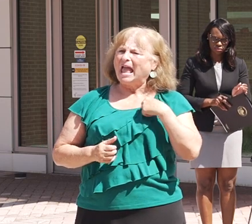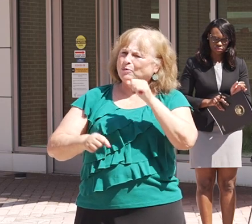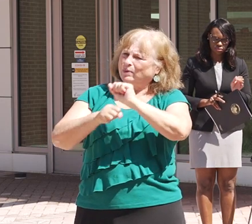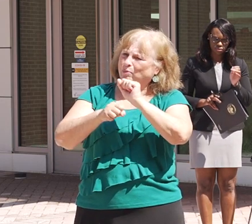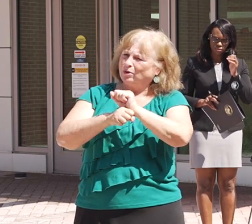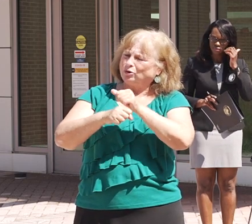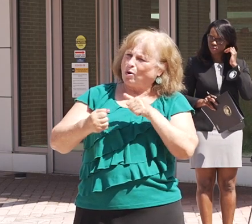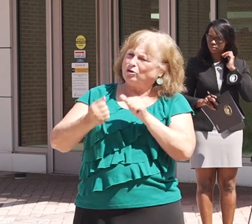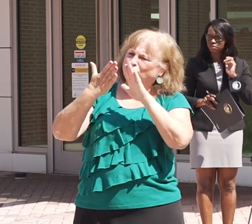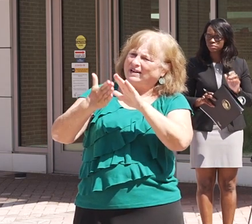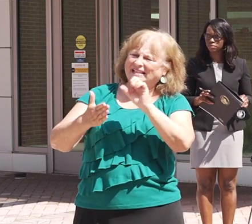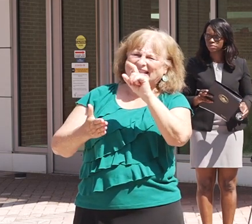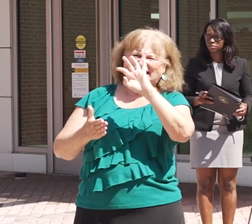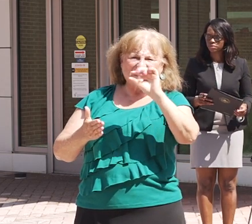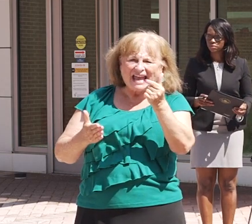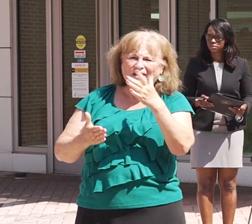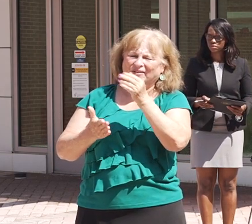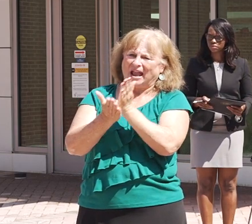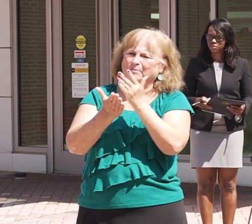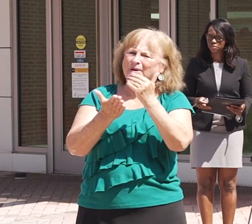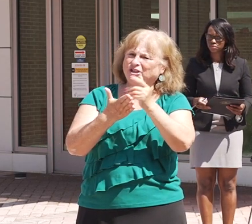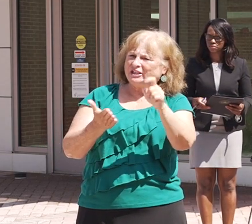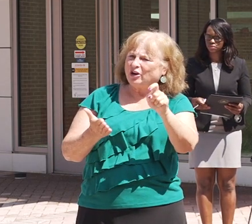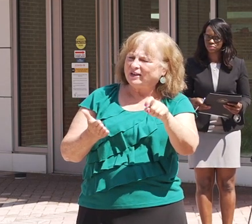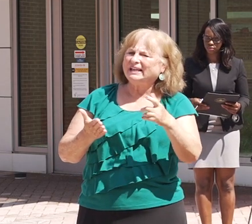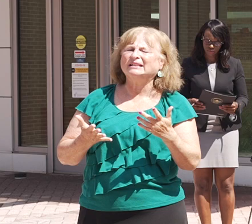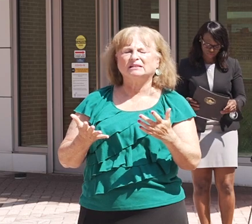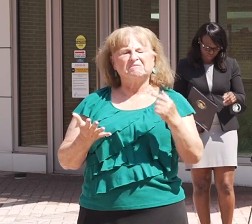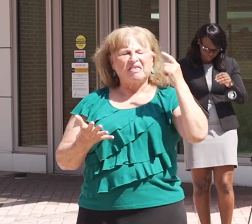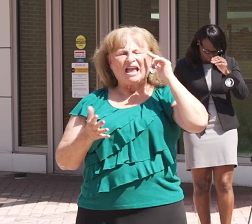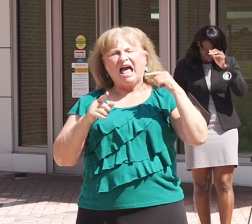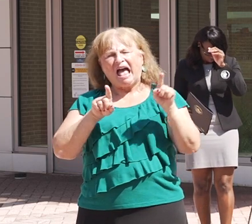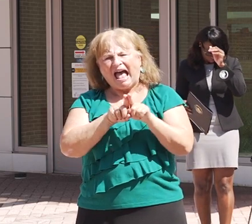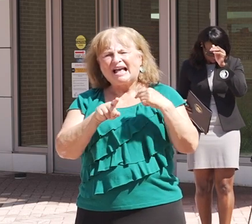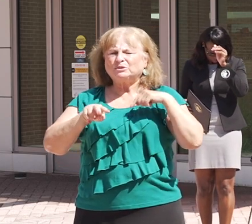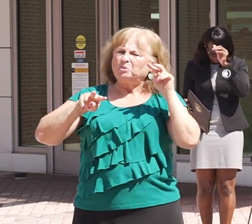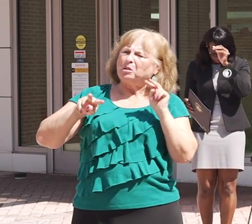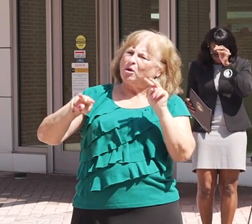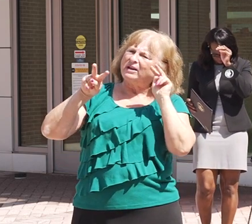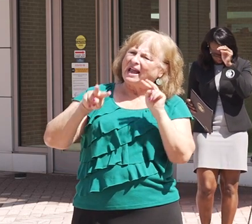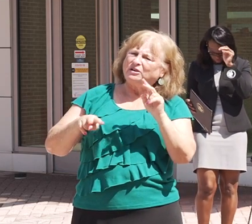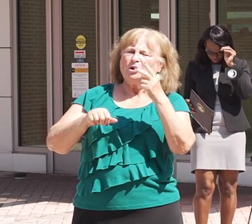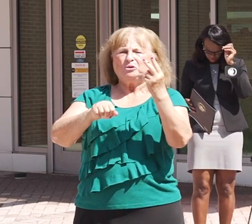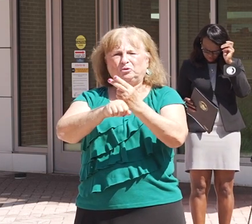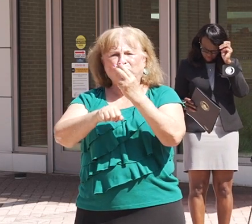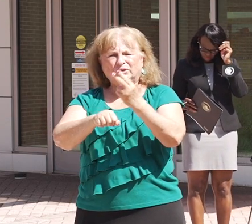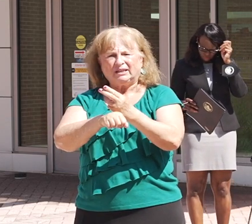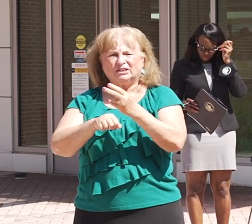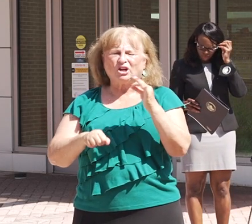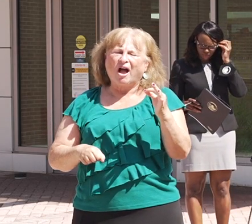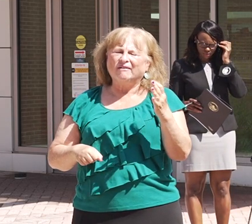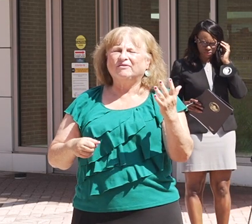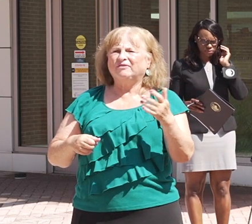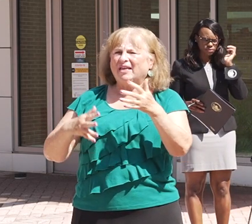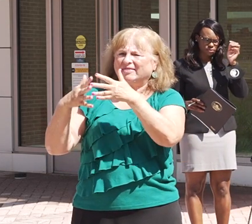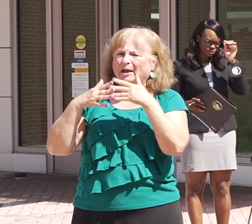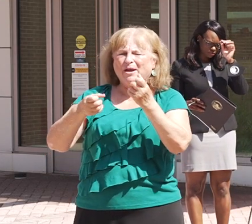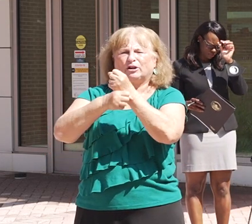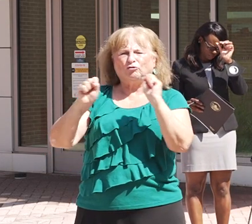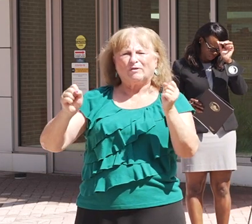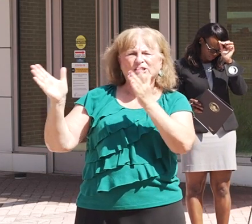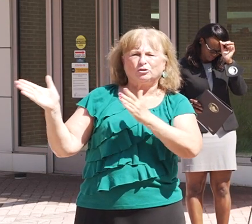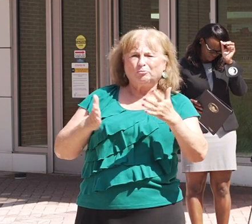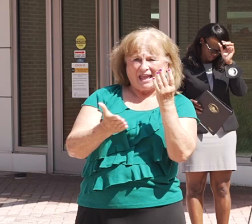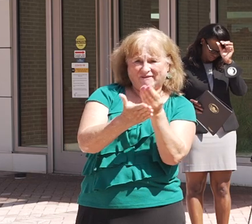working on addressing the staffing and the budgetary needs. And so I think as we're looking at usage of the American Rescue